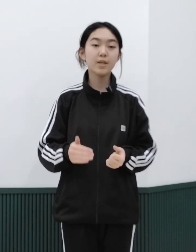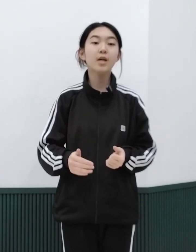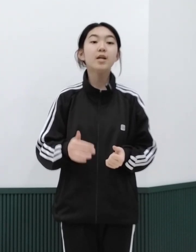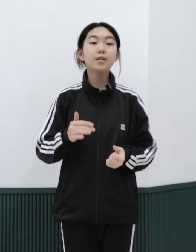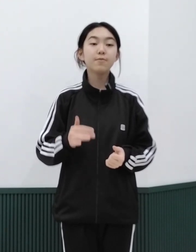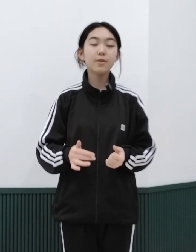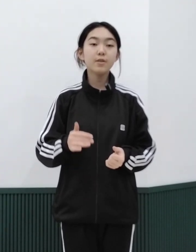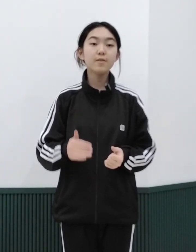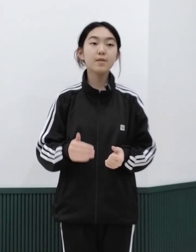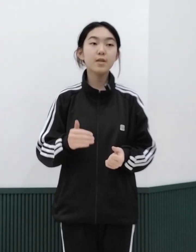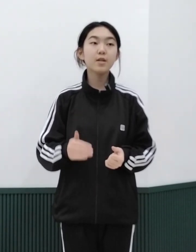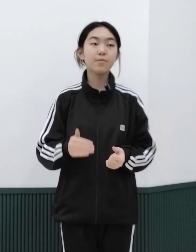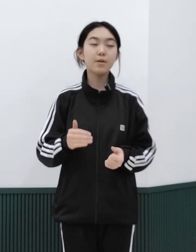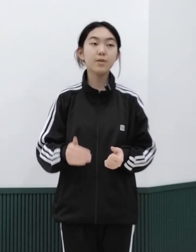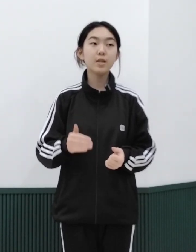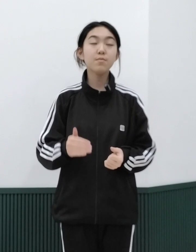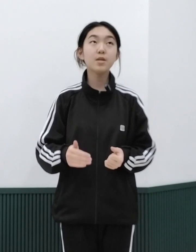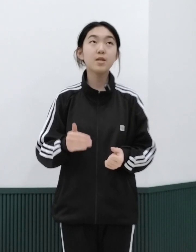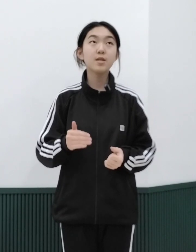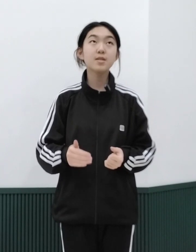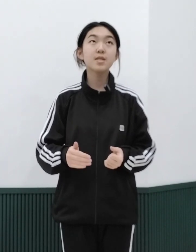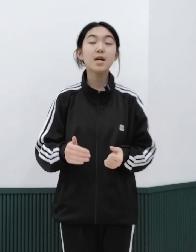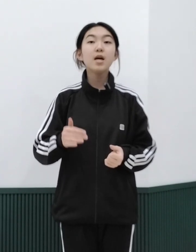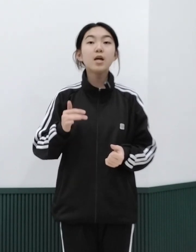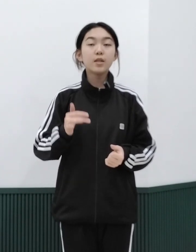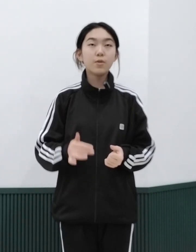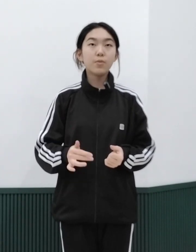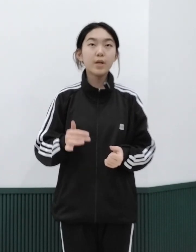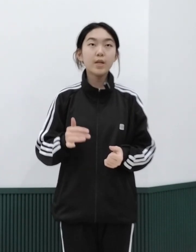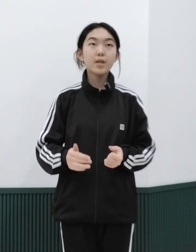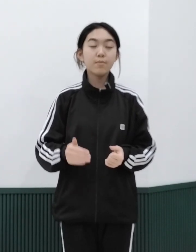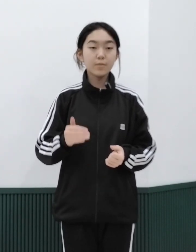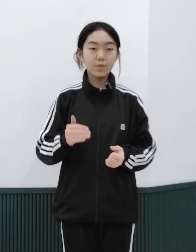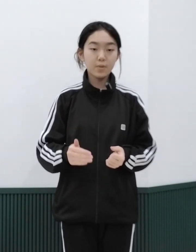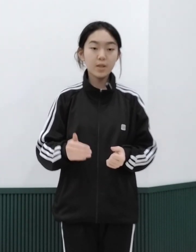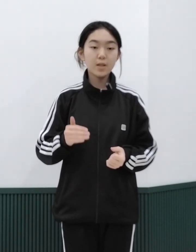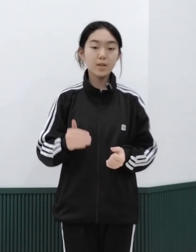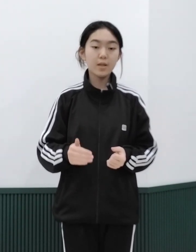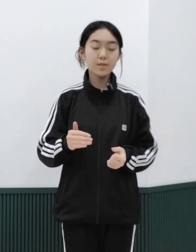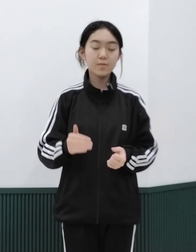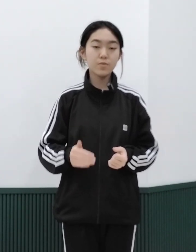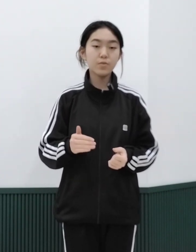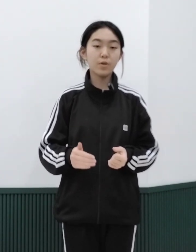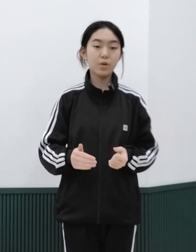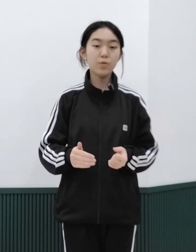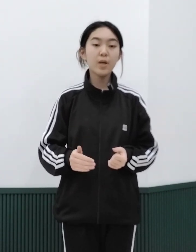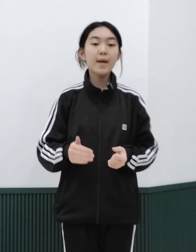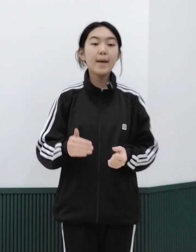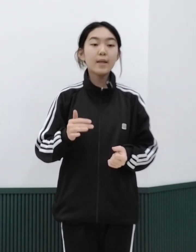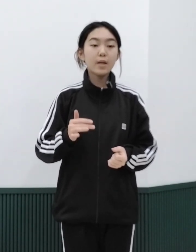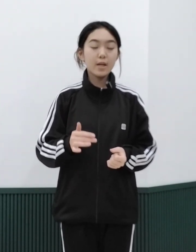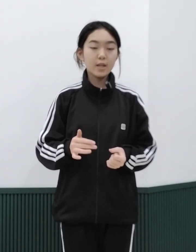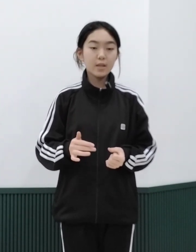The funnest thing about him is the way he likes to grow, and